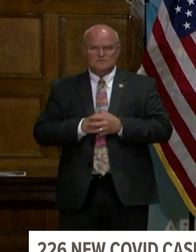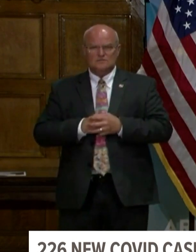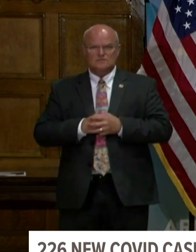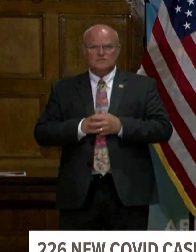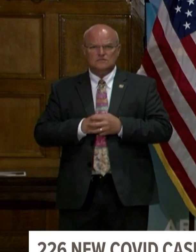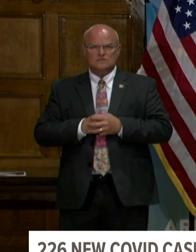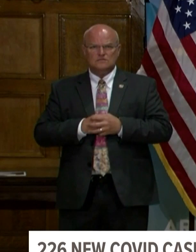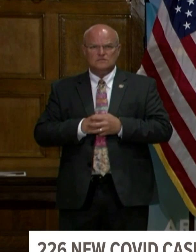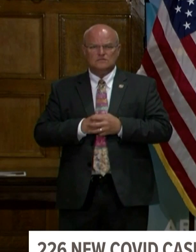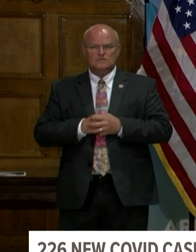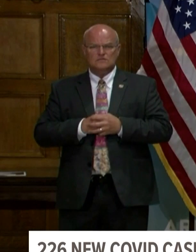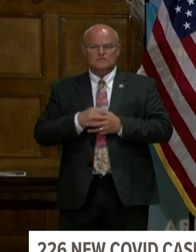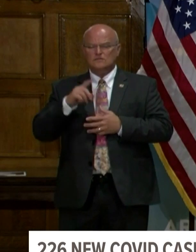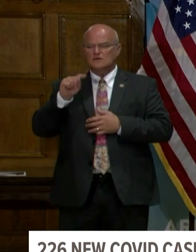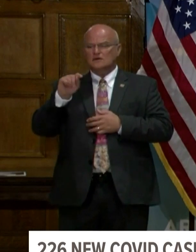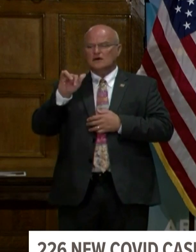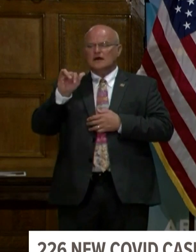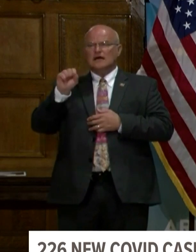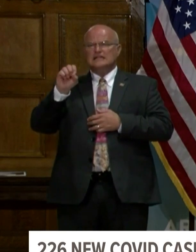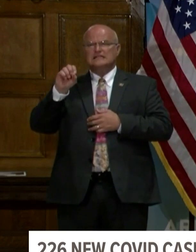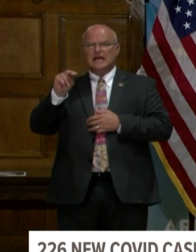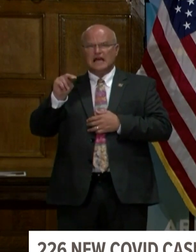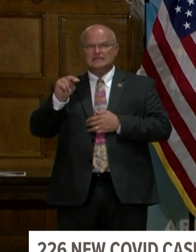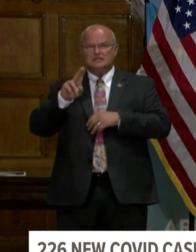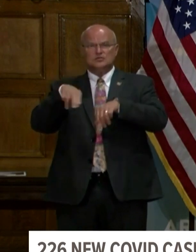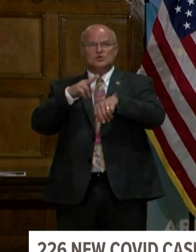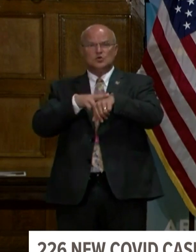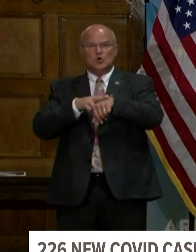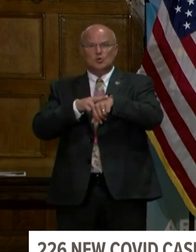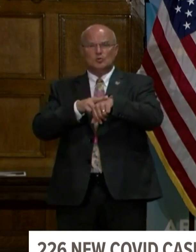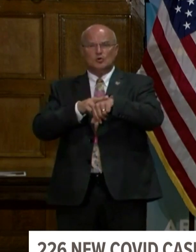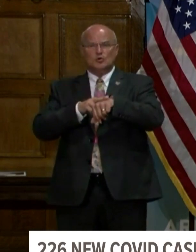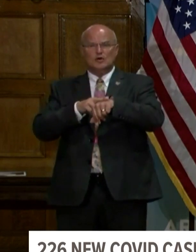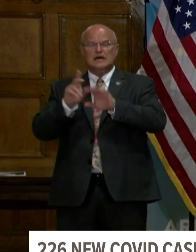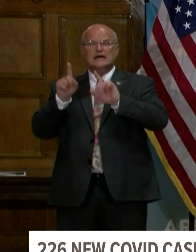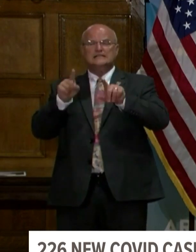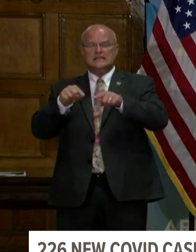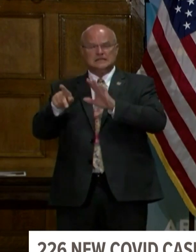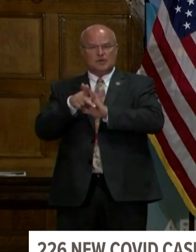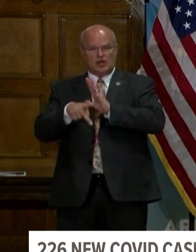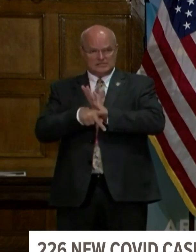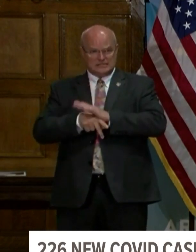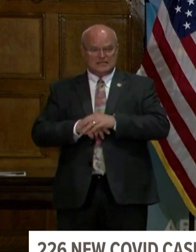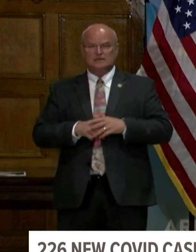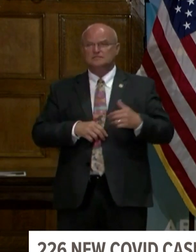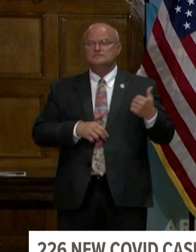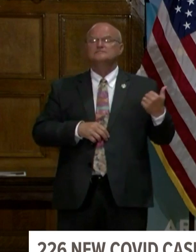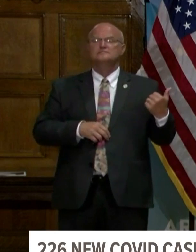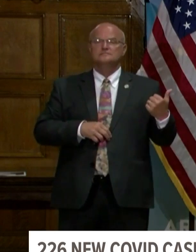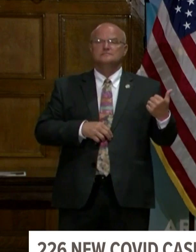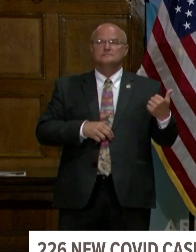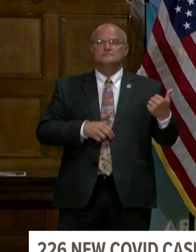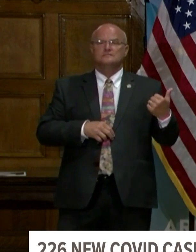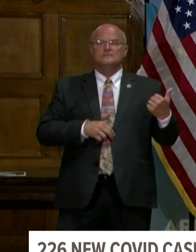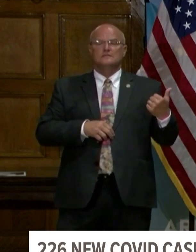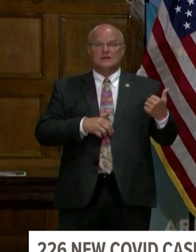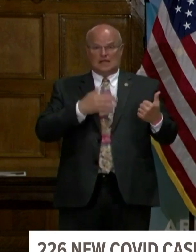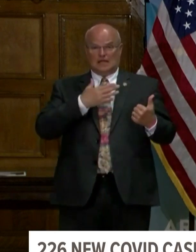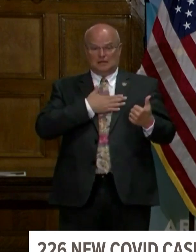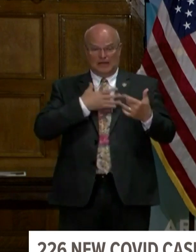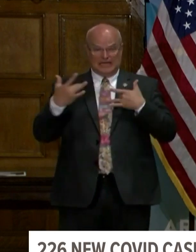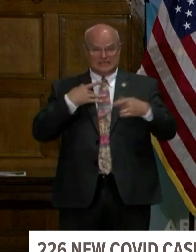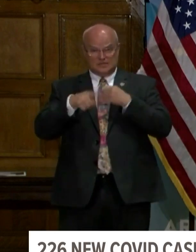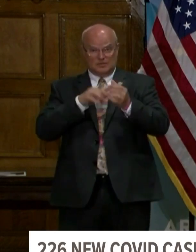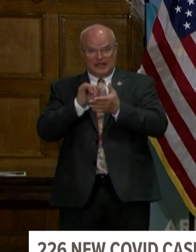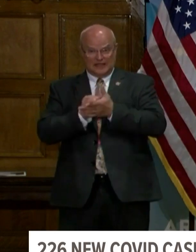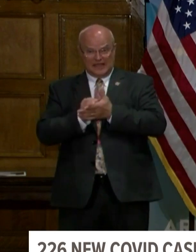No, Tyson's attendance policy. It's going back to its normal attendance policy. Oh. Am I